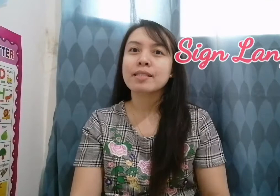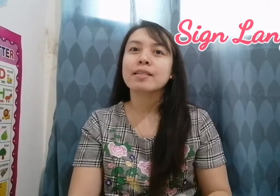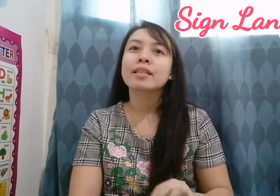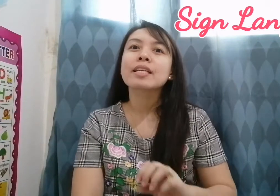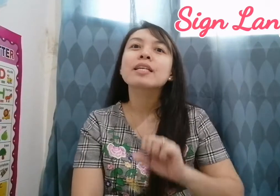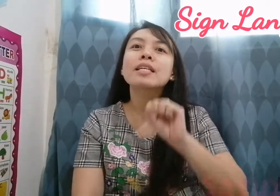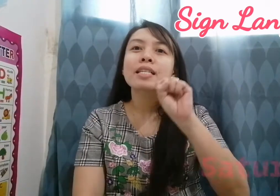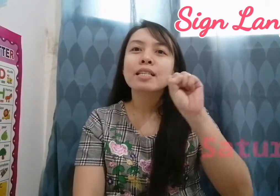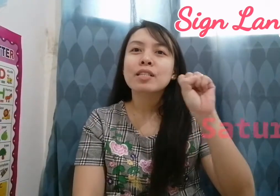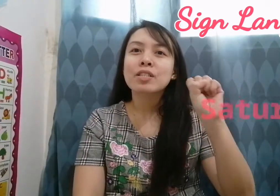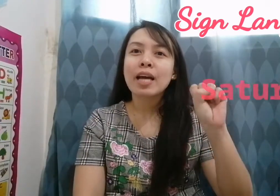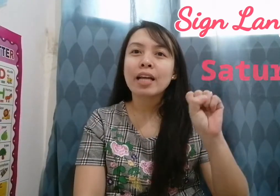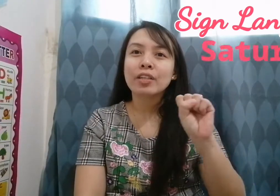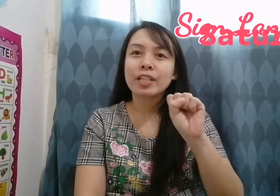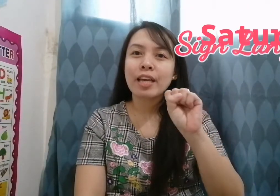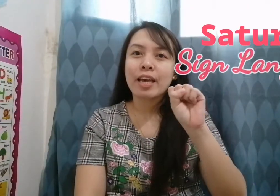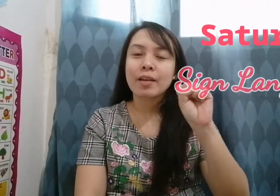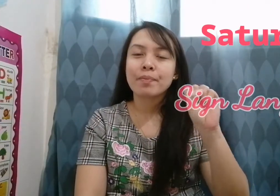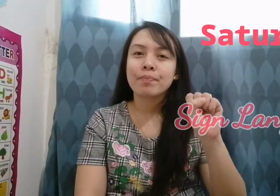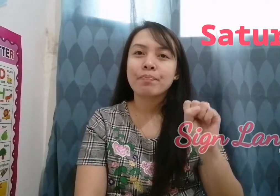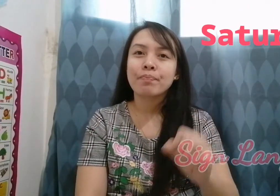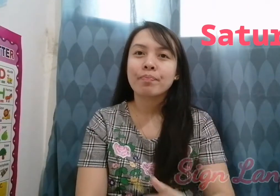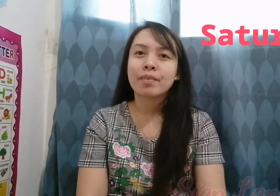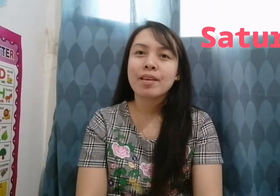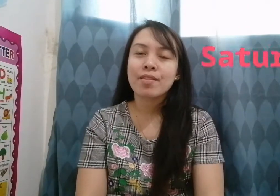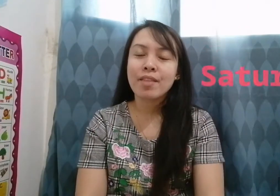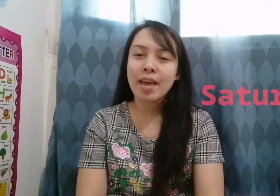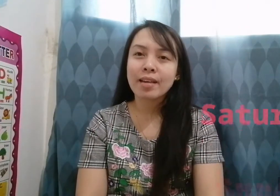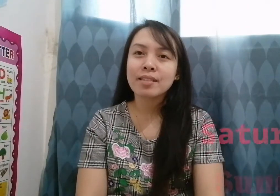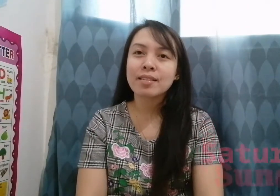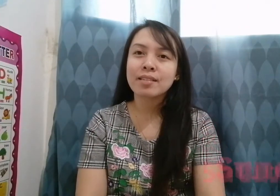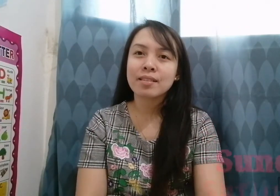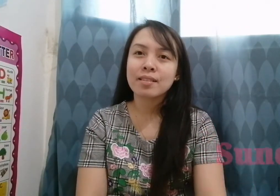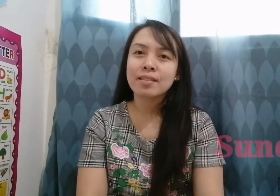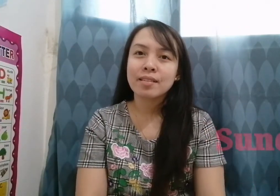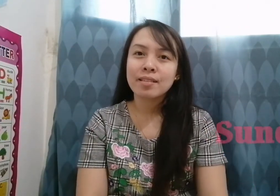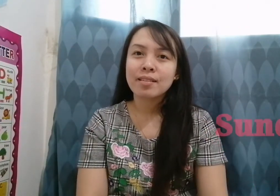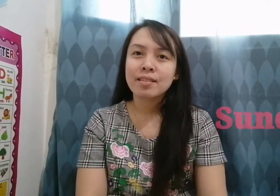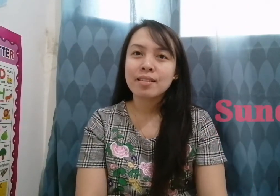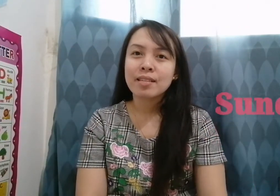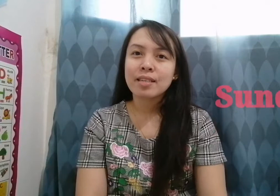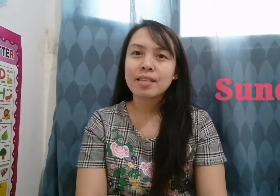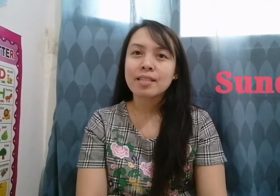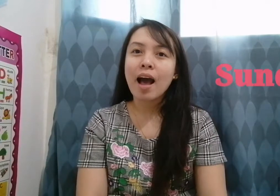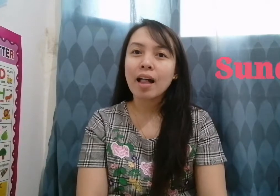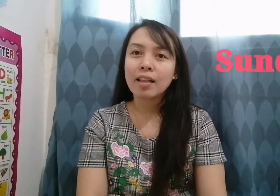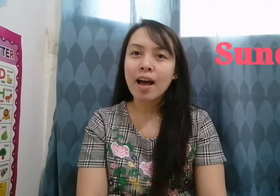Is Saturday. Next is